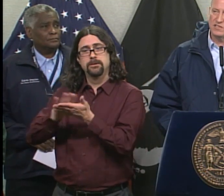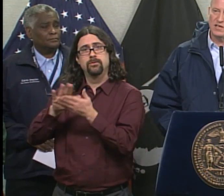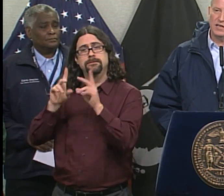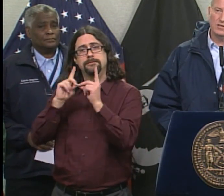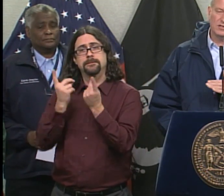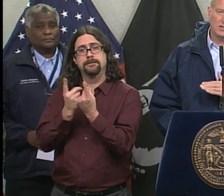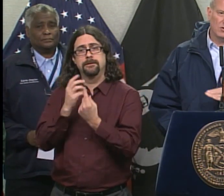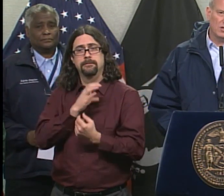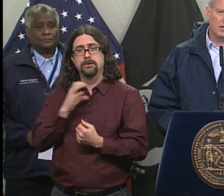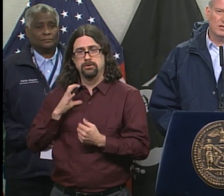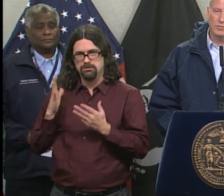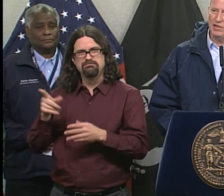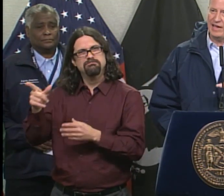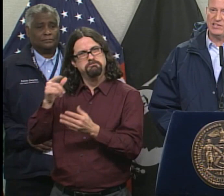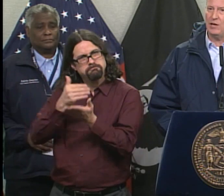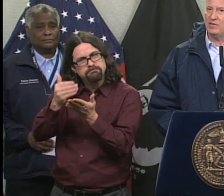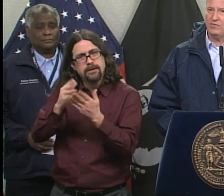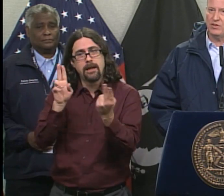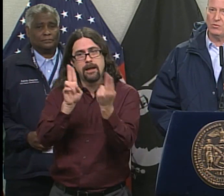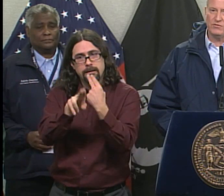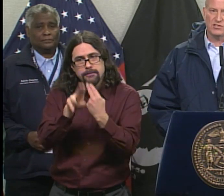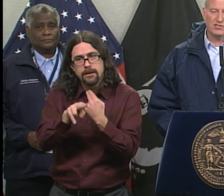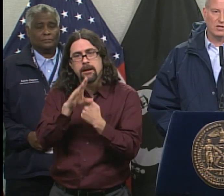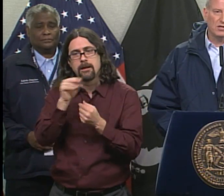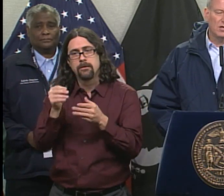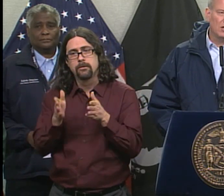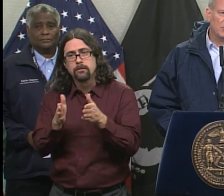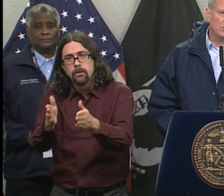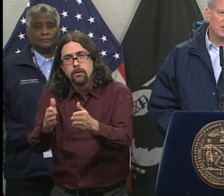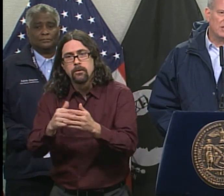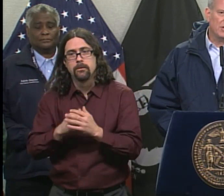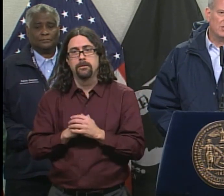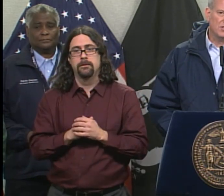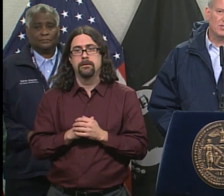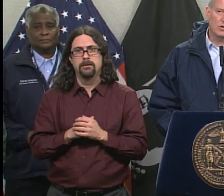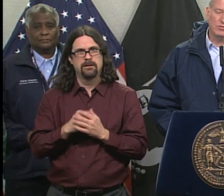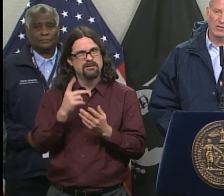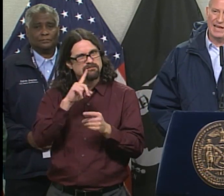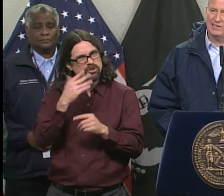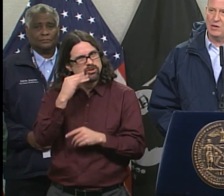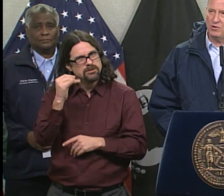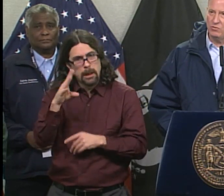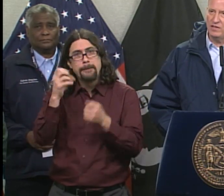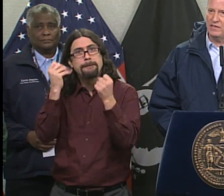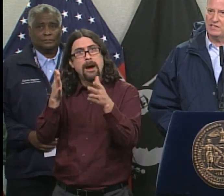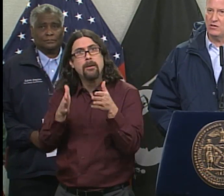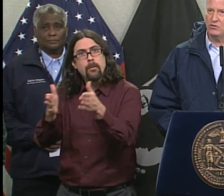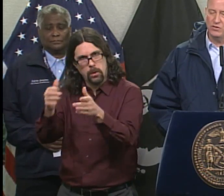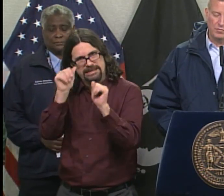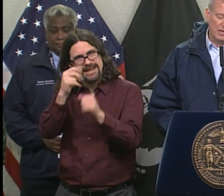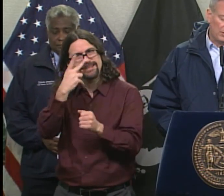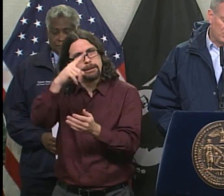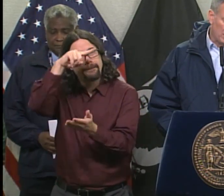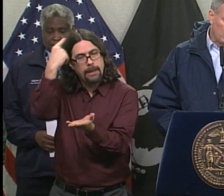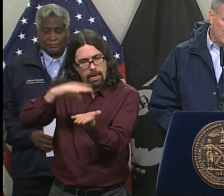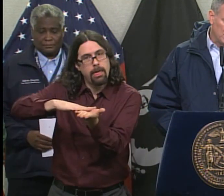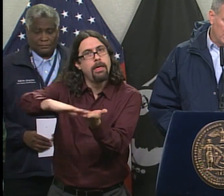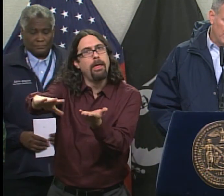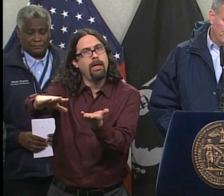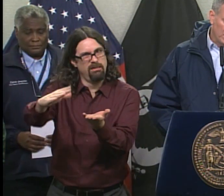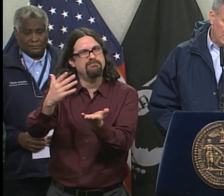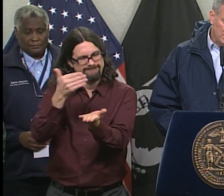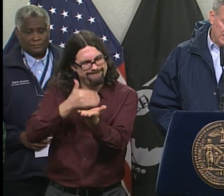neighborhoods, as I said, literally blacktop. Even though we just saw almost 27 inches of snow, blacktop already. That's how good the plowing job